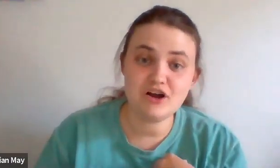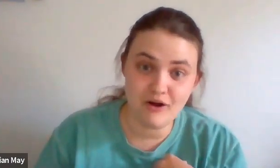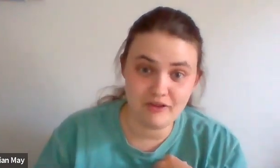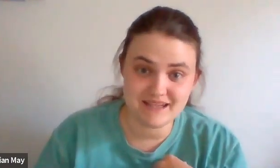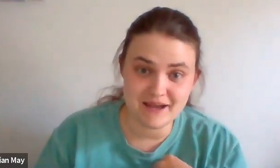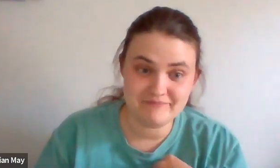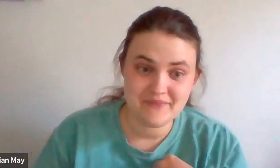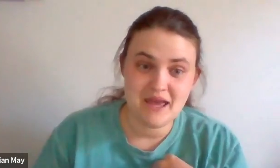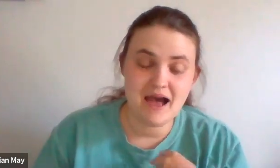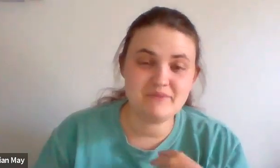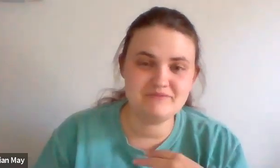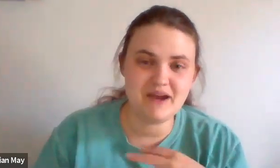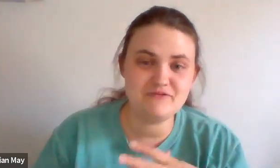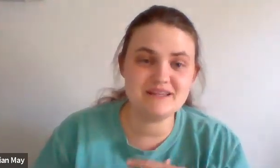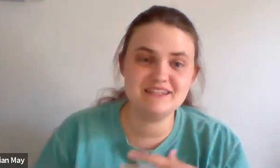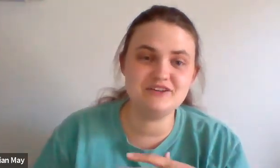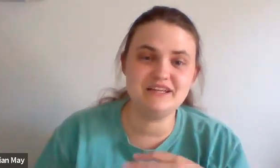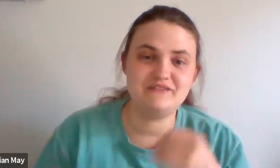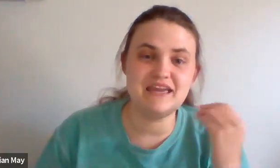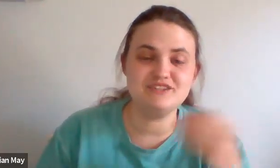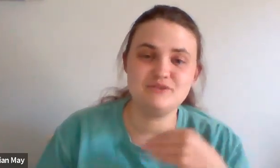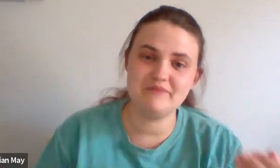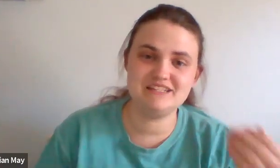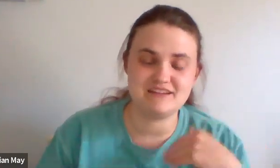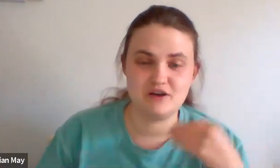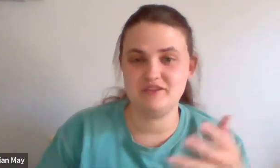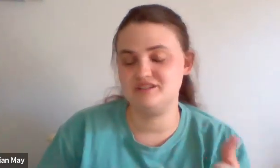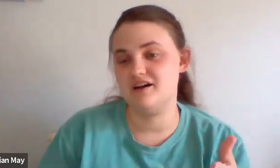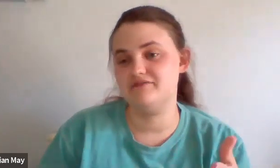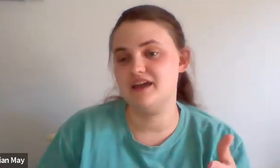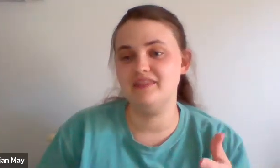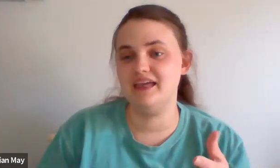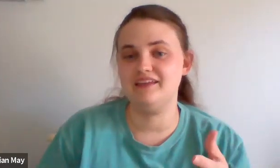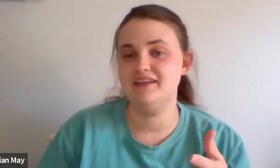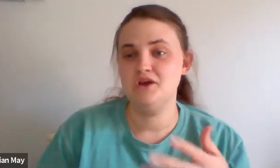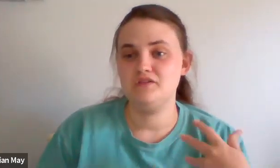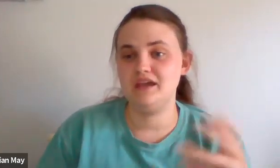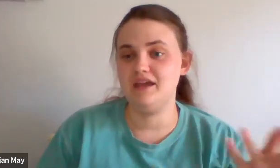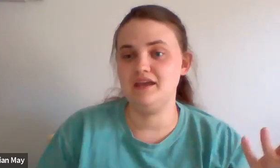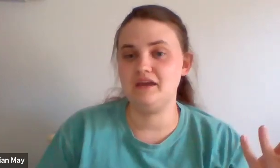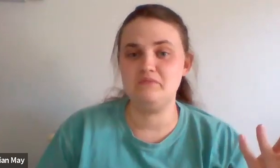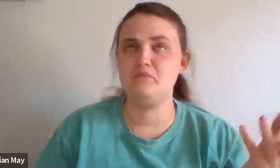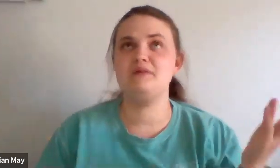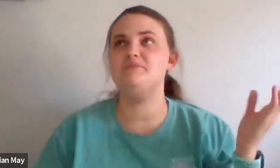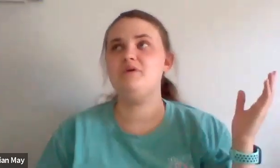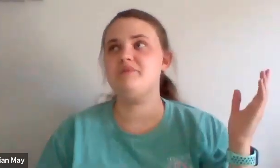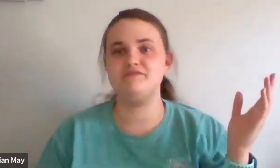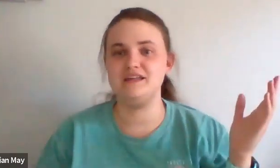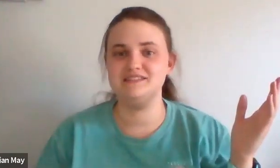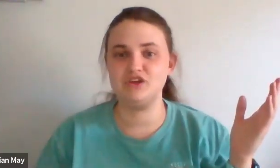all the time. I mean, my friends literally, they interrupt me to tell me their stuff. And, like, I remember one of my friends saw,